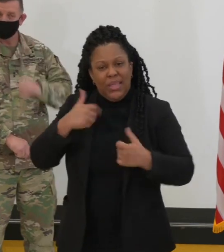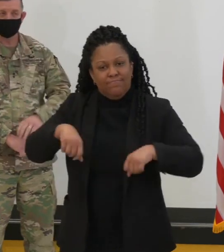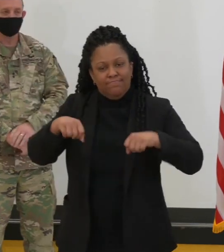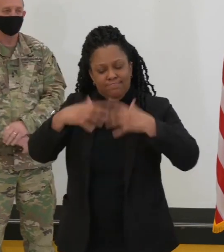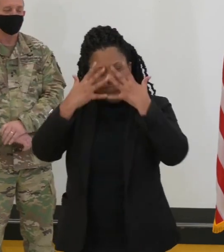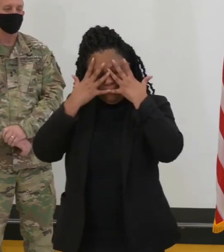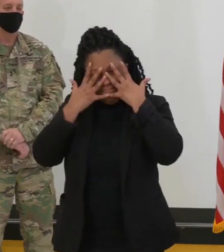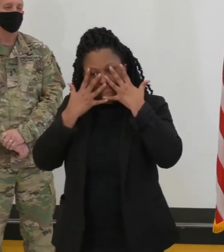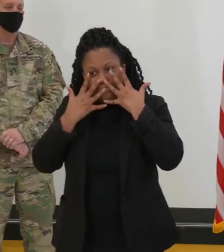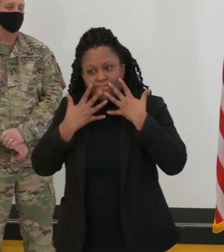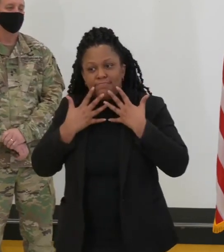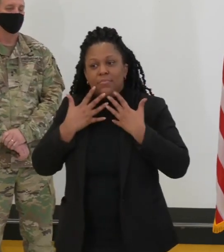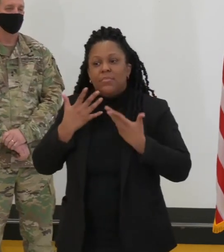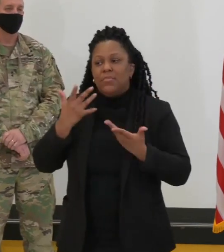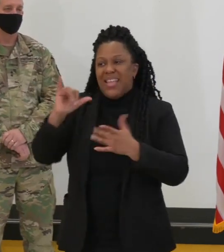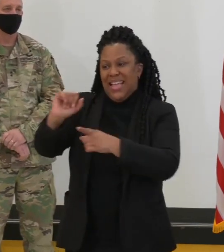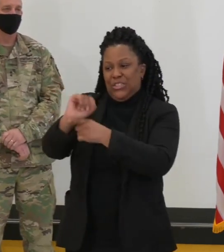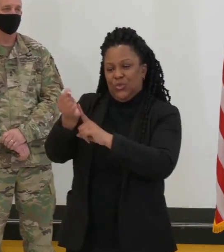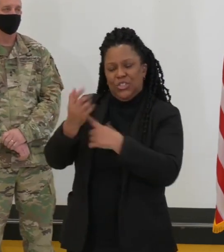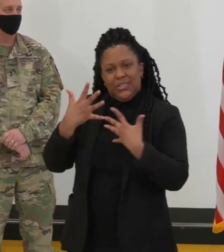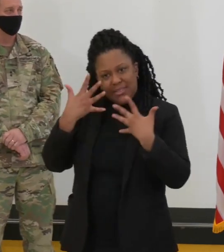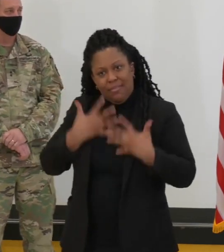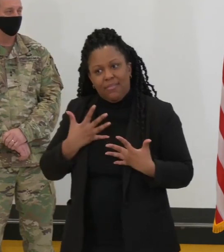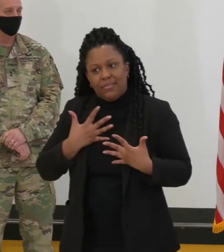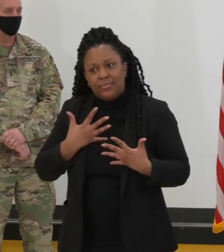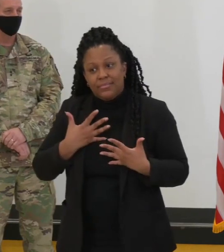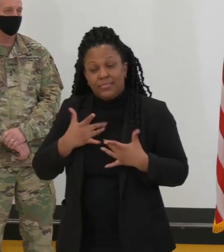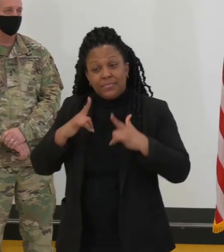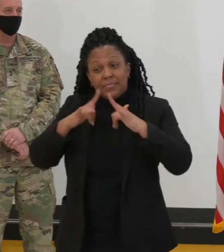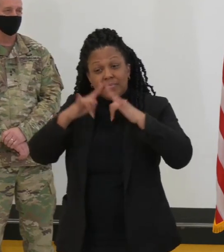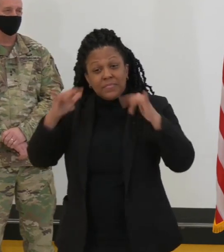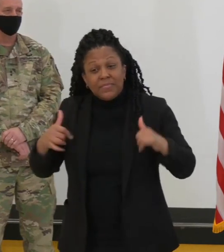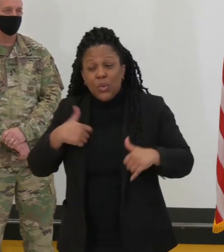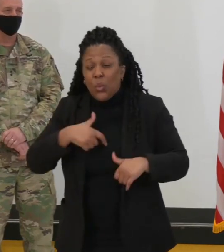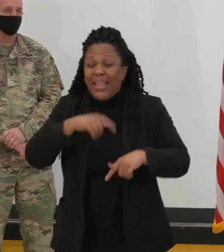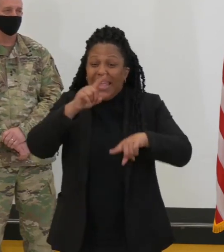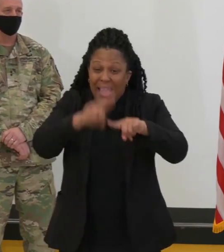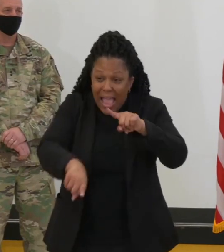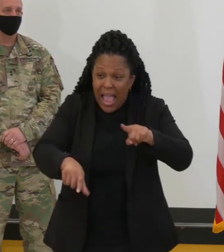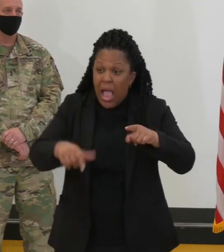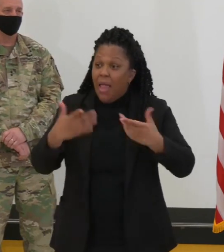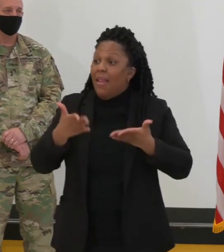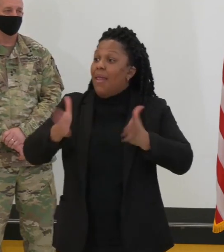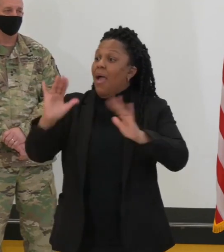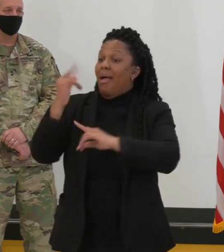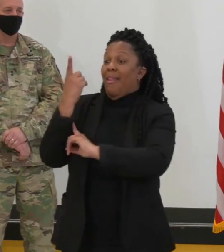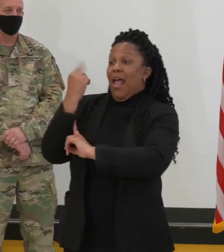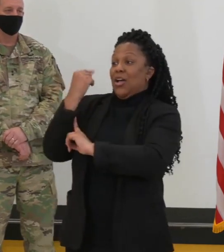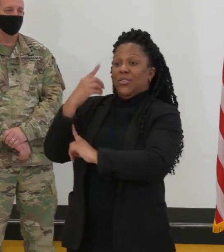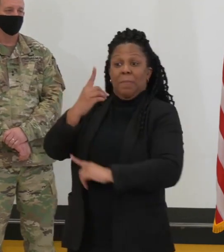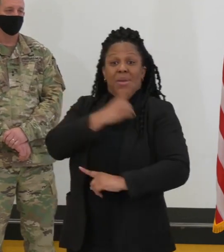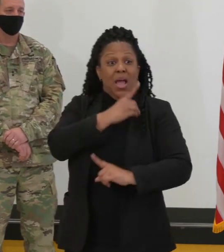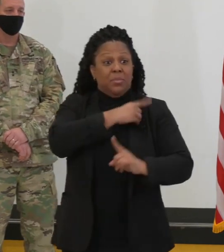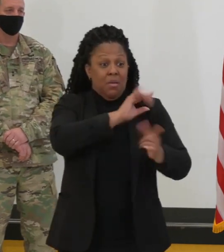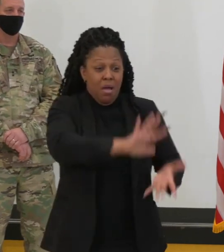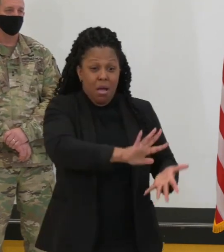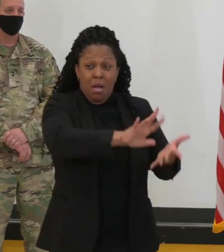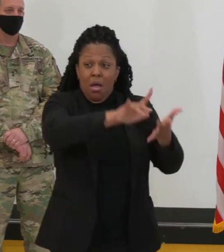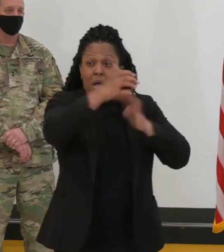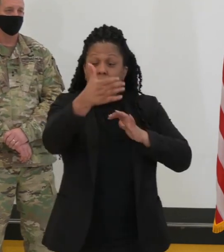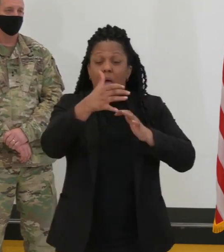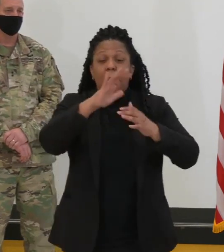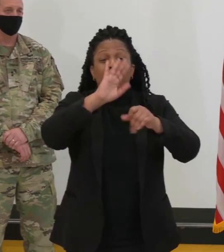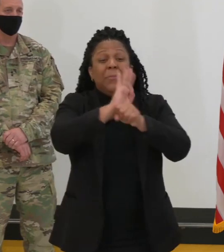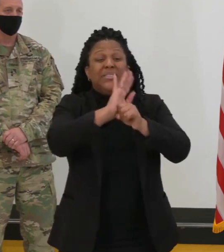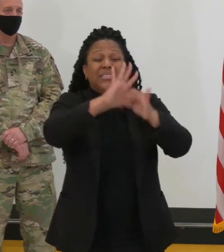But again, as people have said, we can't allow what happened last year with the unrest to affect our businesses and affect our